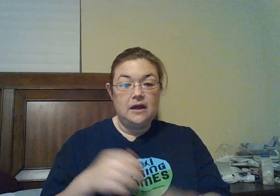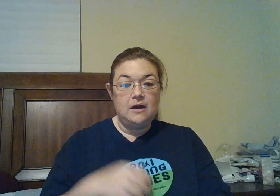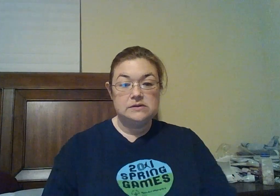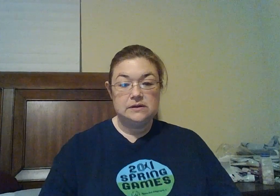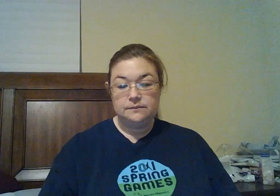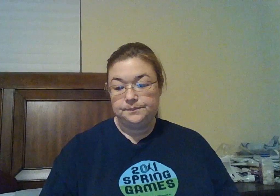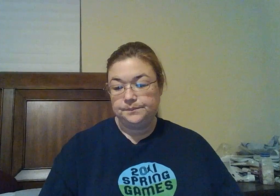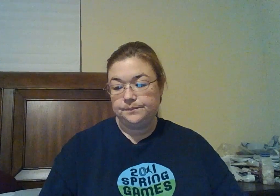accountant.